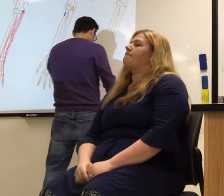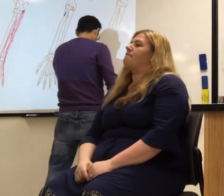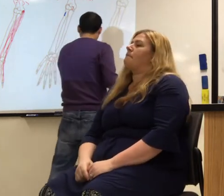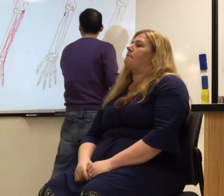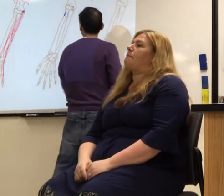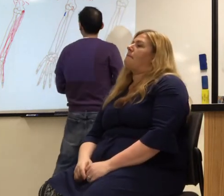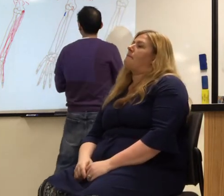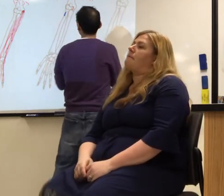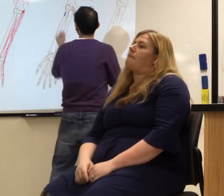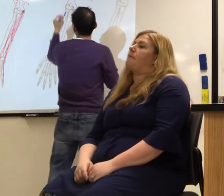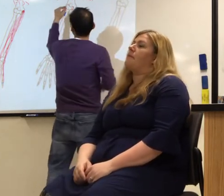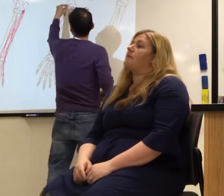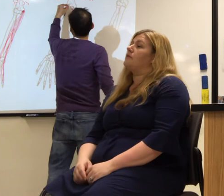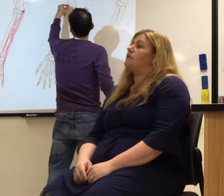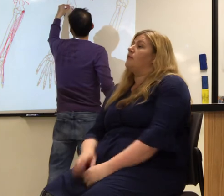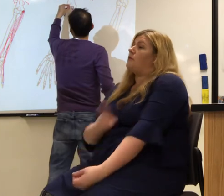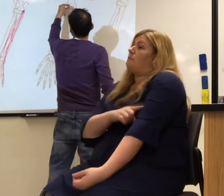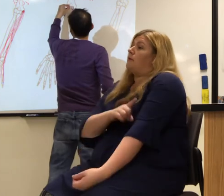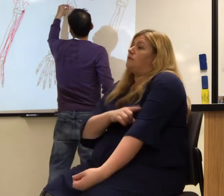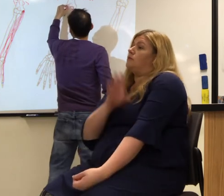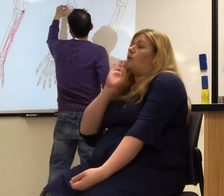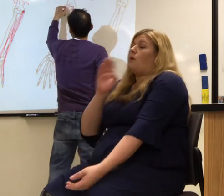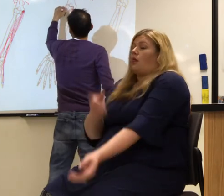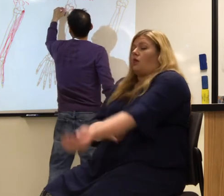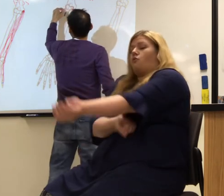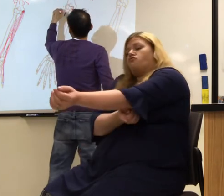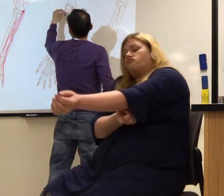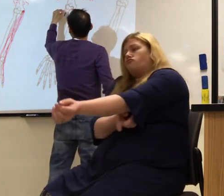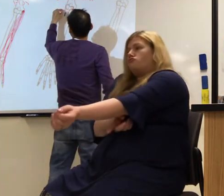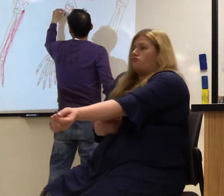So the muscle's going to wrap around.